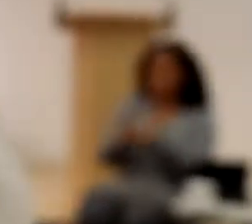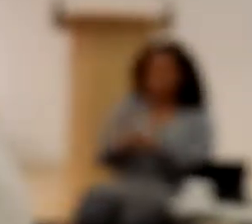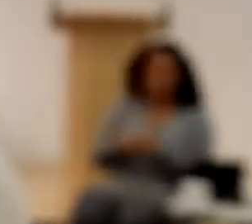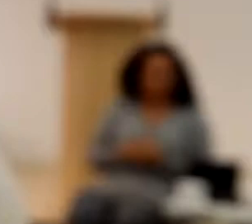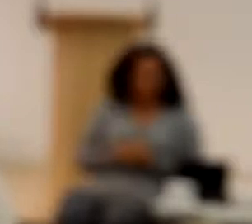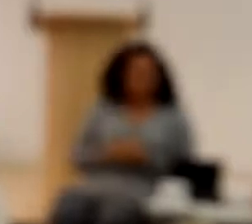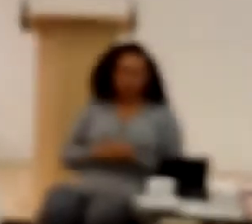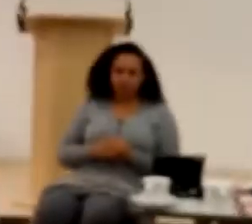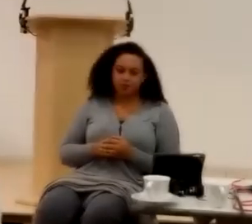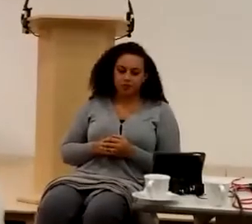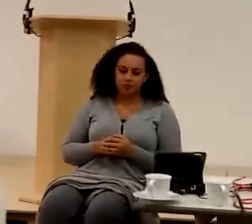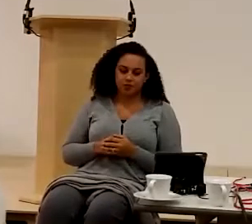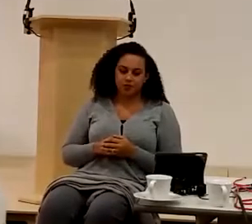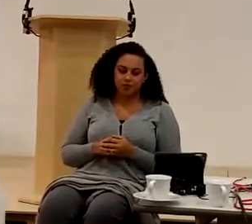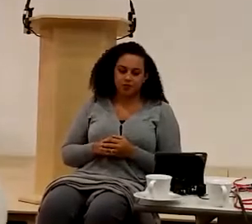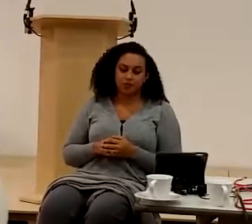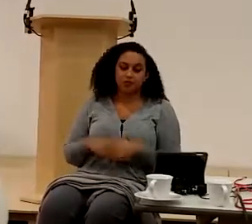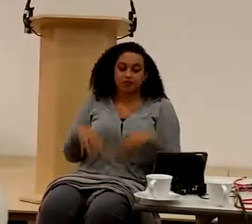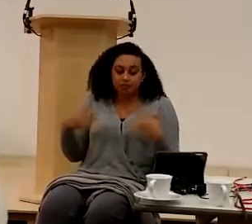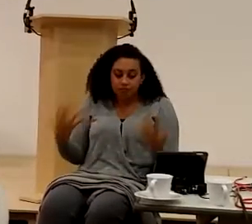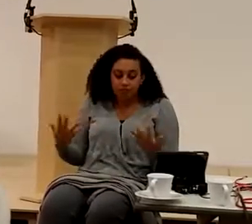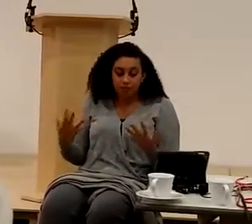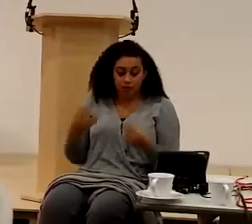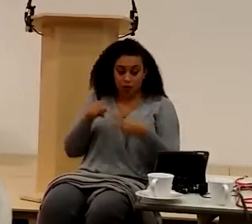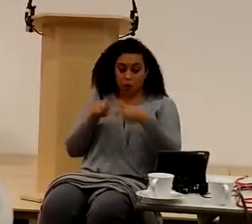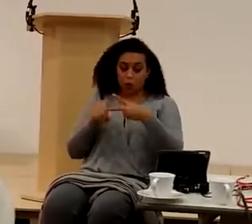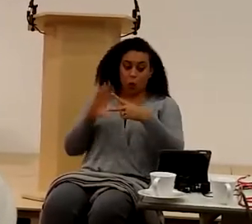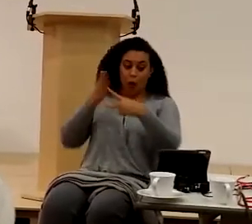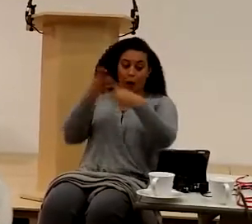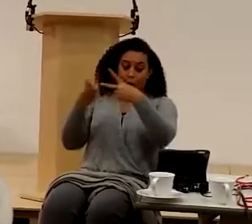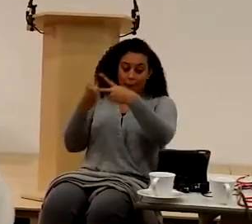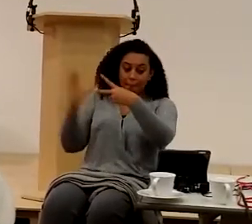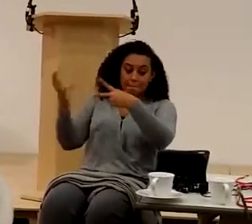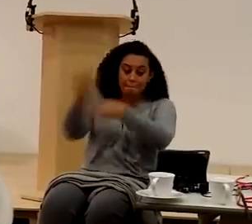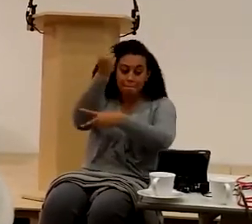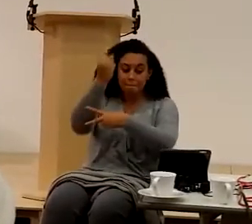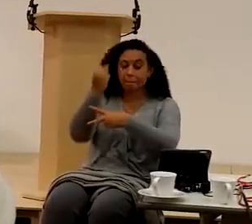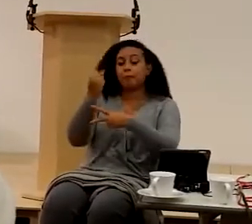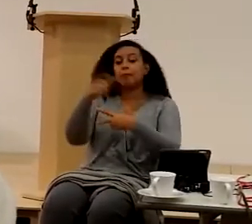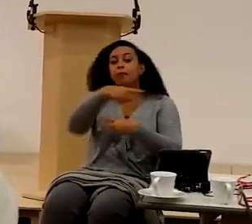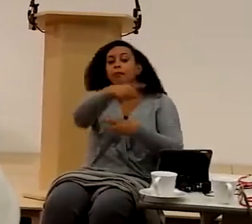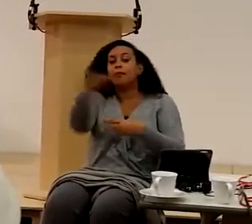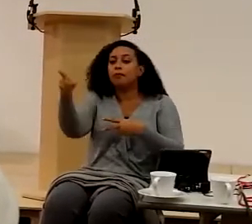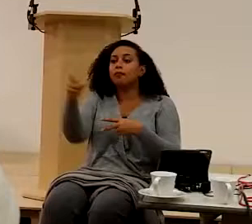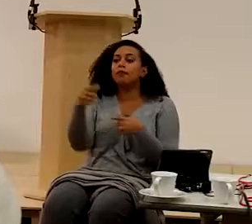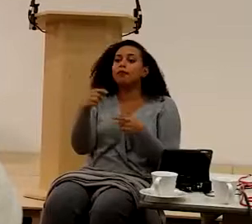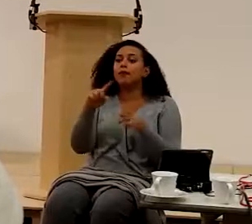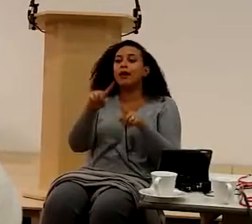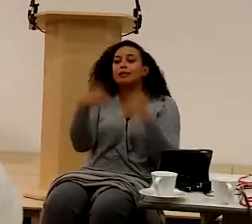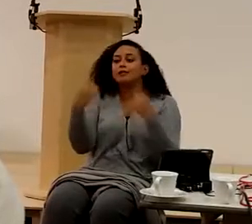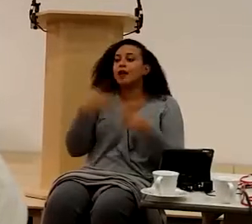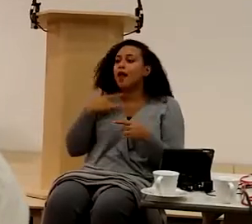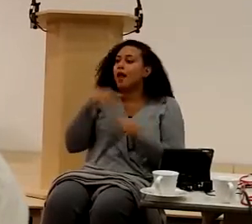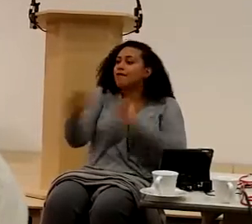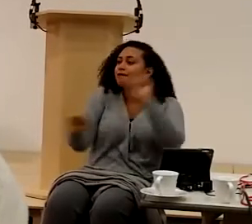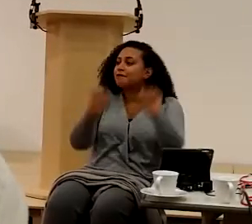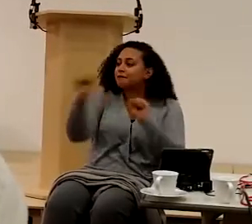the aims have been open to interpretation